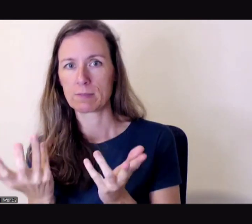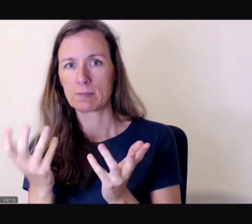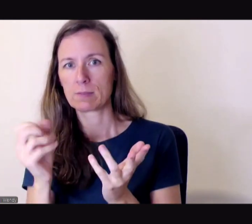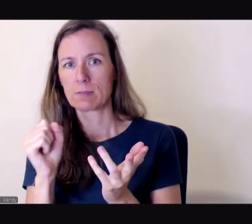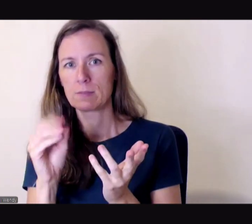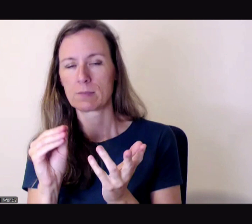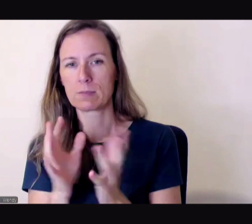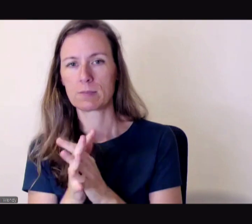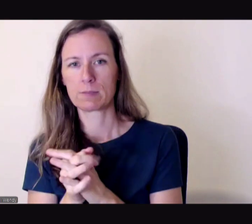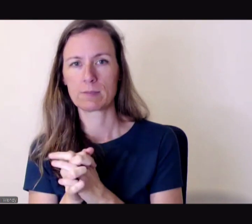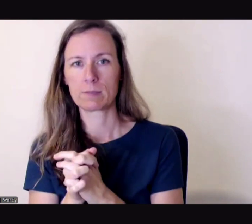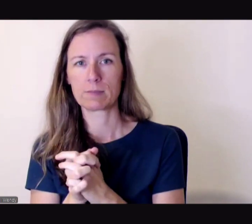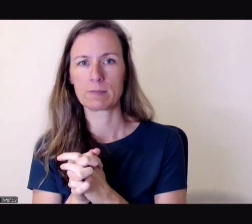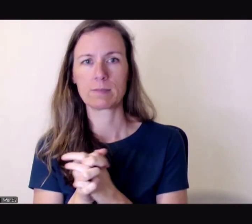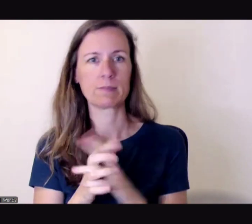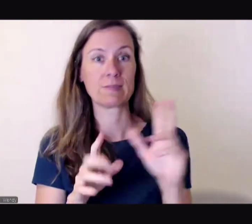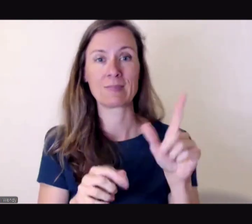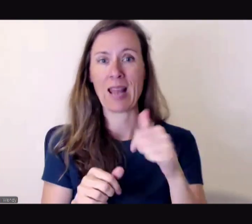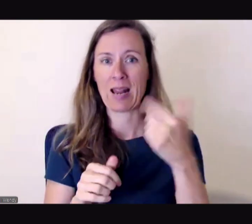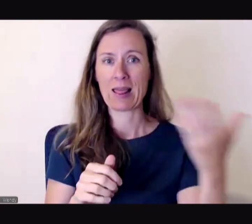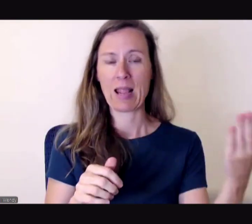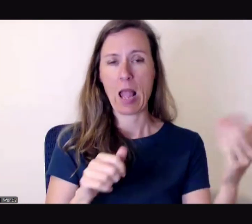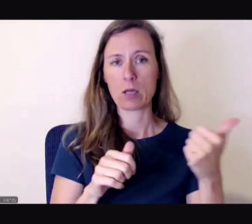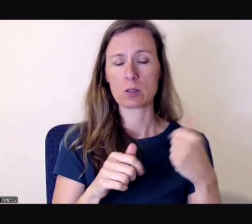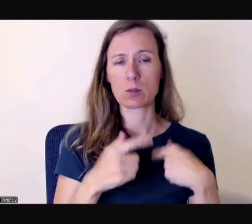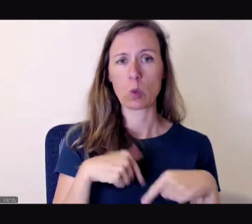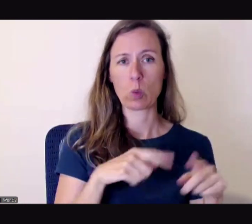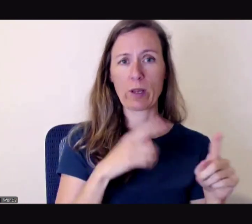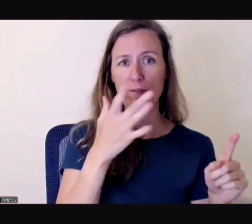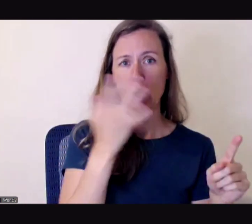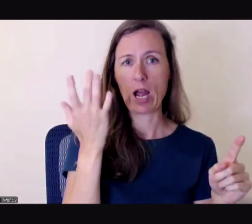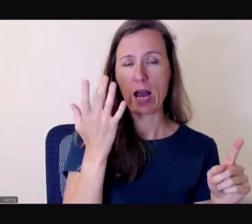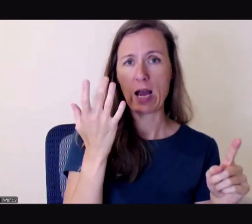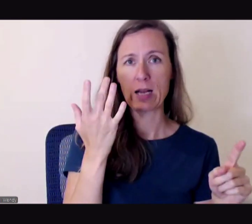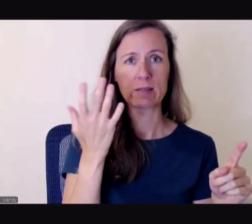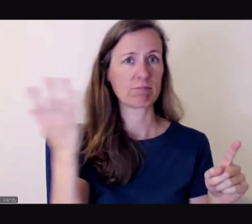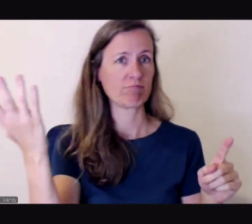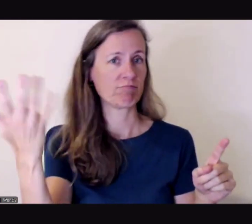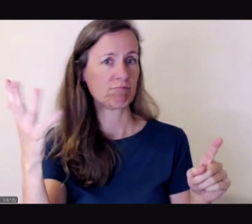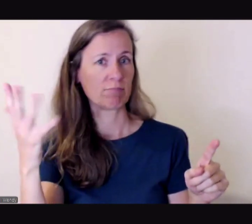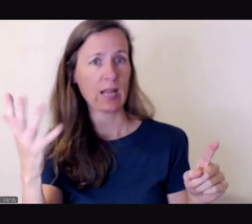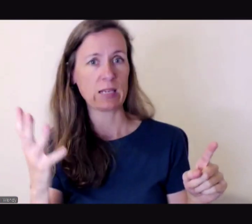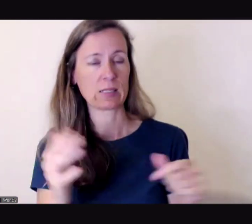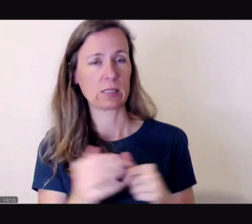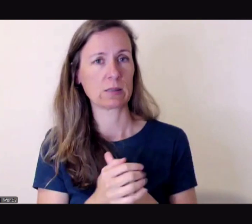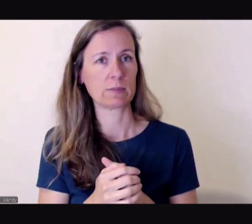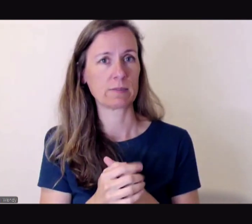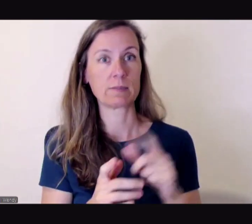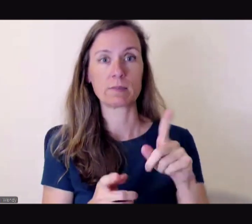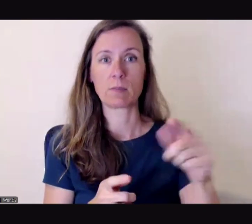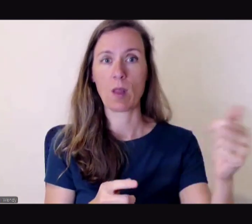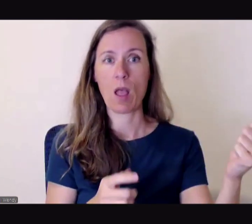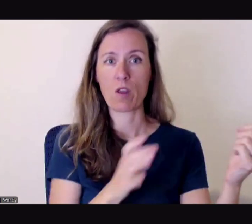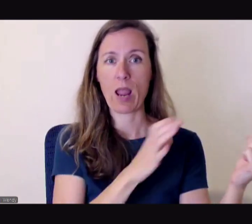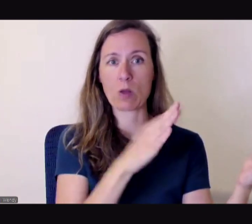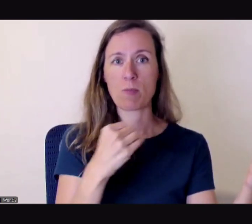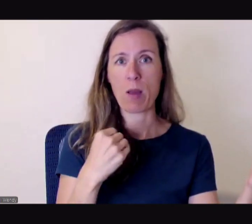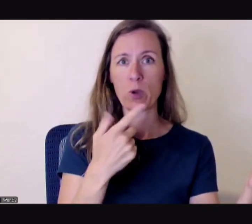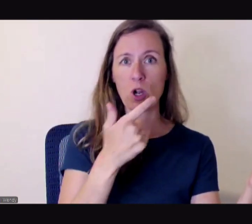Okay, anything else that we forgot? I think that's it. Okay. Other council members? Councilmember